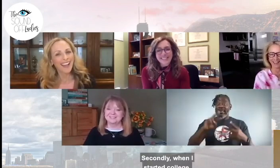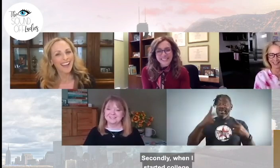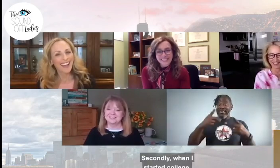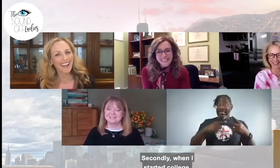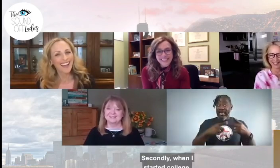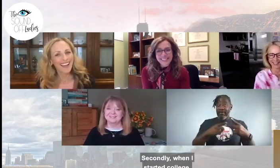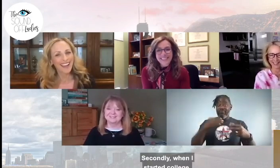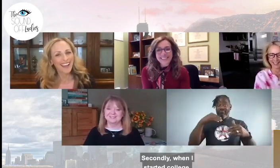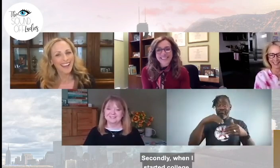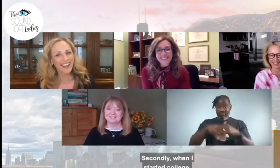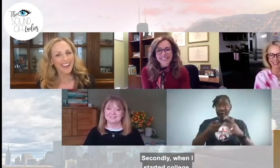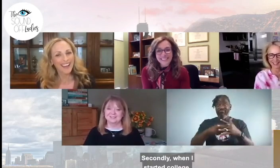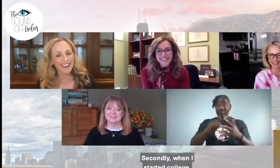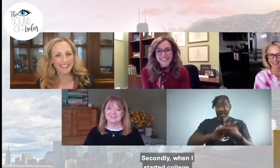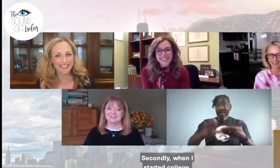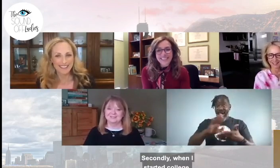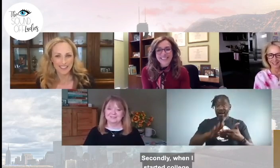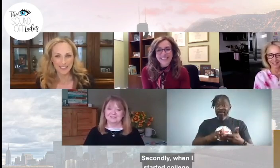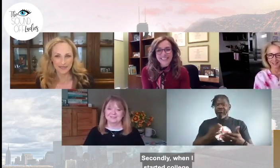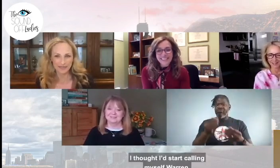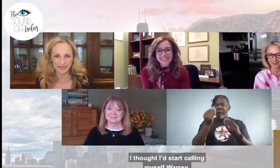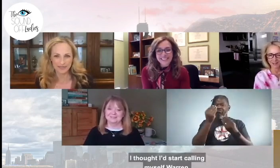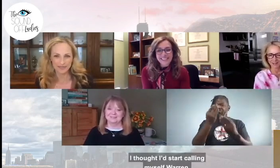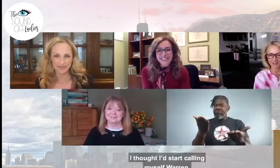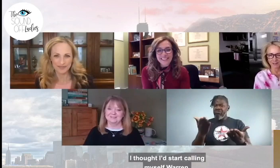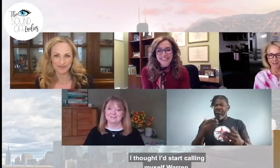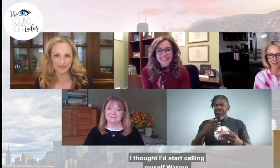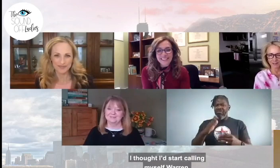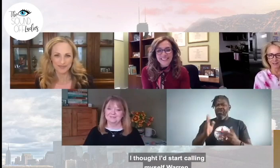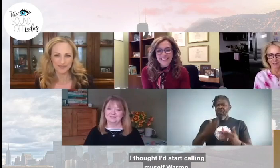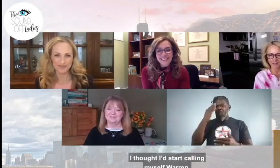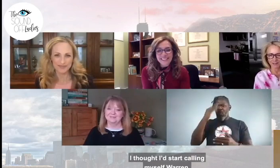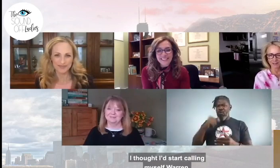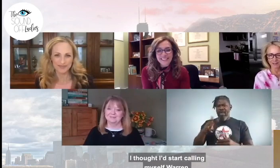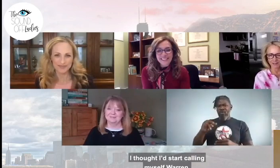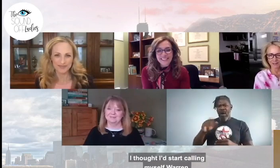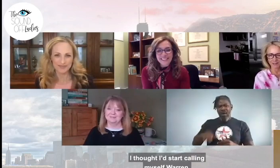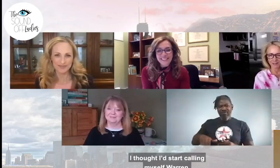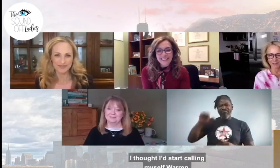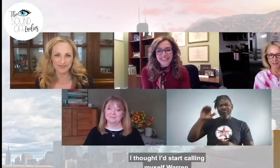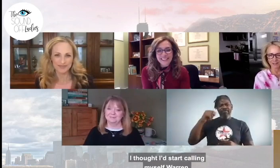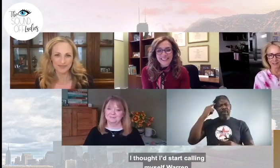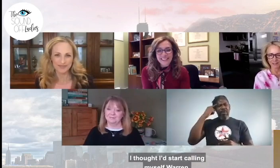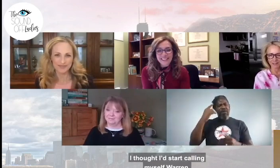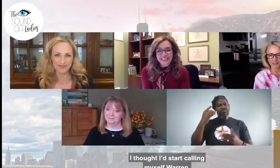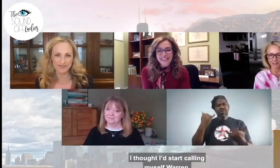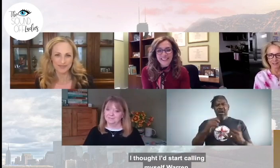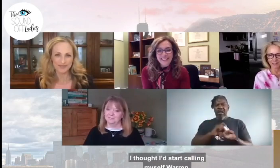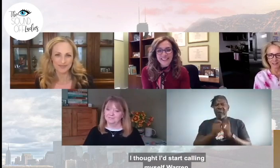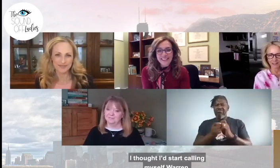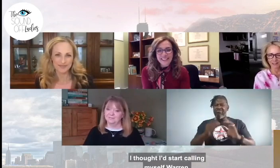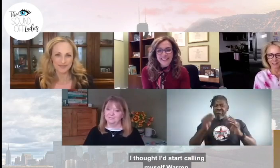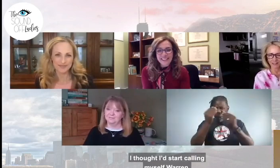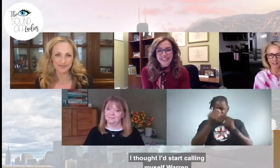as well. And the second reason was when I entered college, many people who knew me growing up